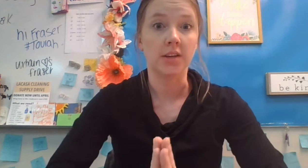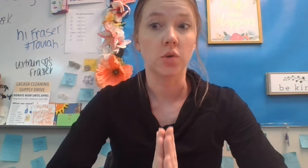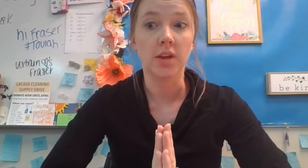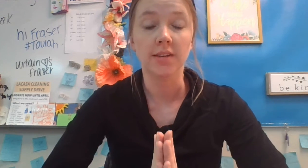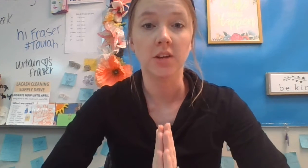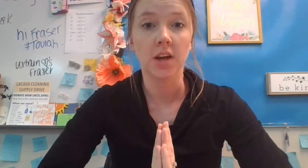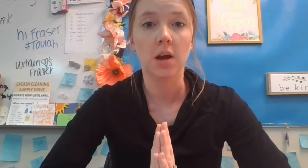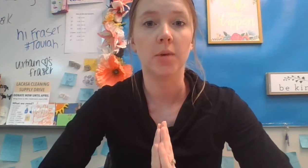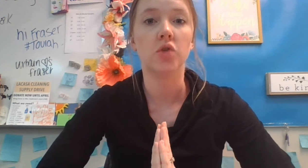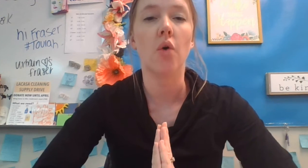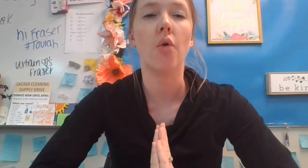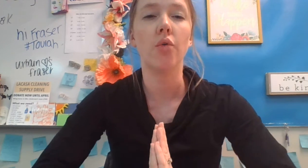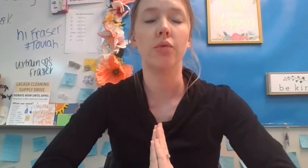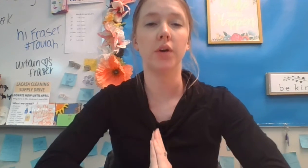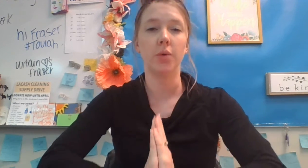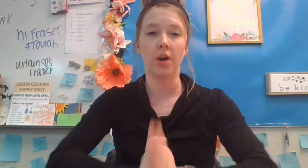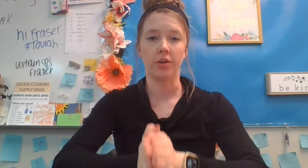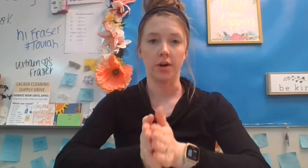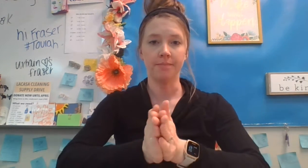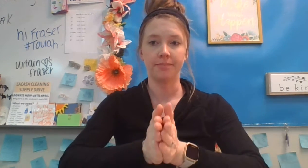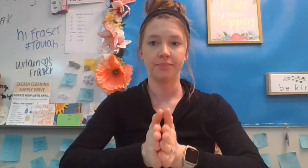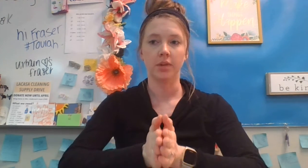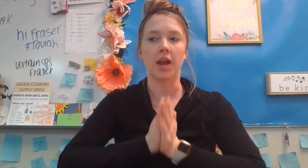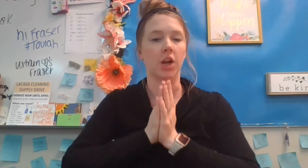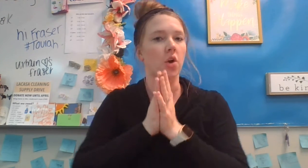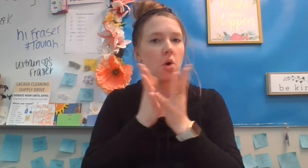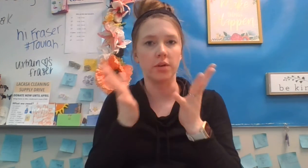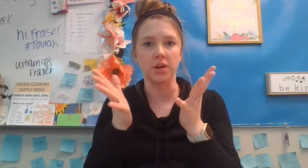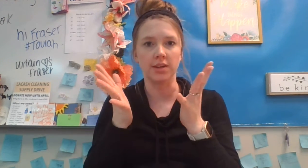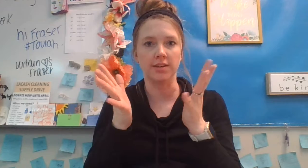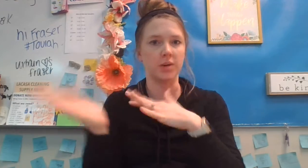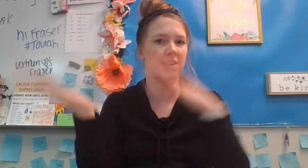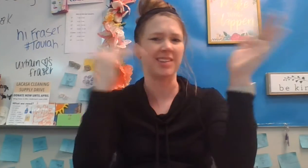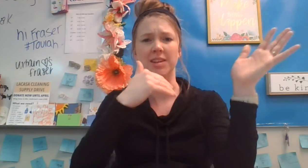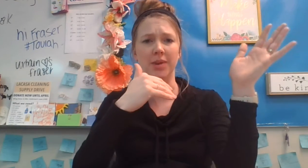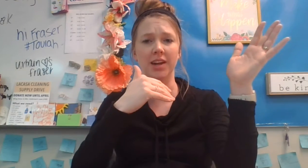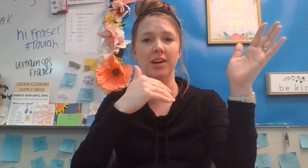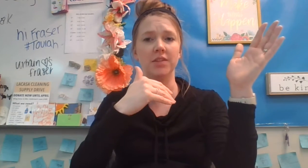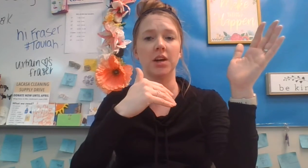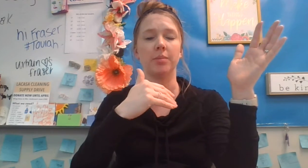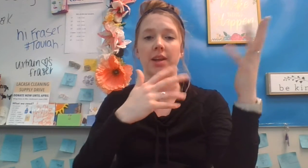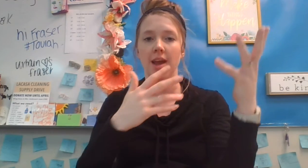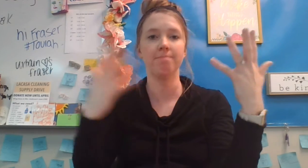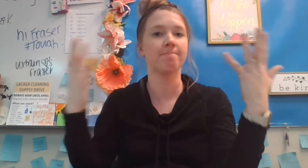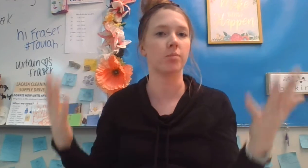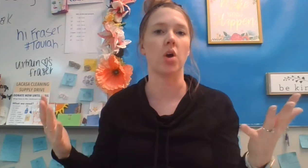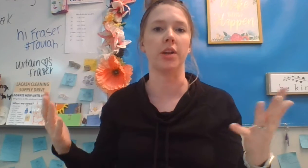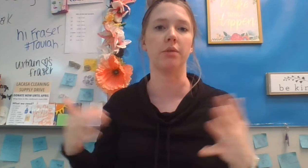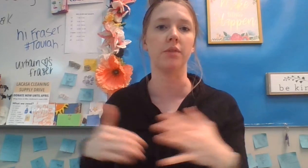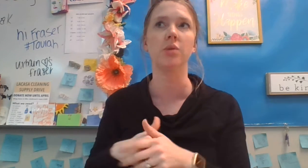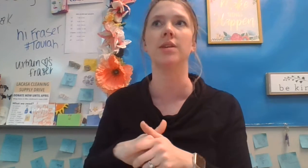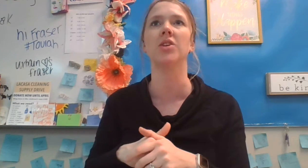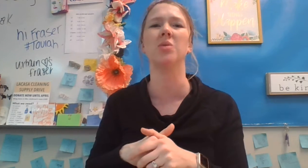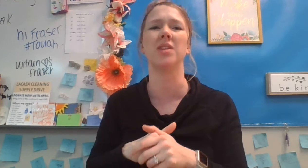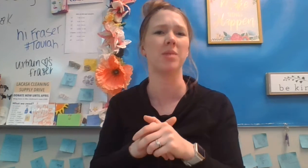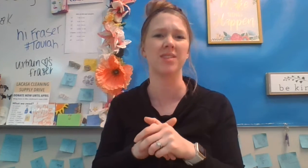All right, so let's look at numbers over 100. And I know we did these at the beginning of the year, but again, we all need review, especially with numbers.